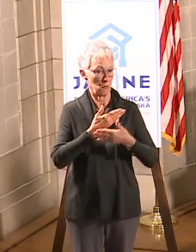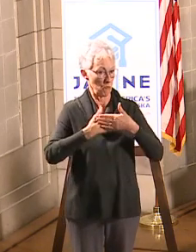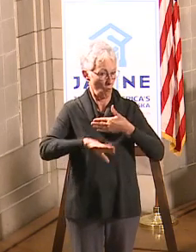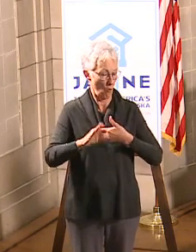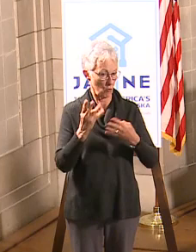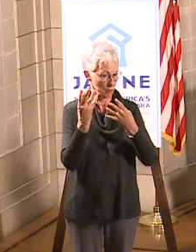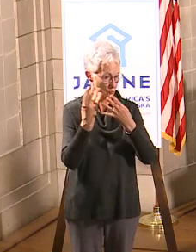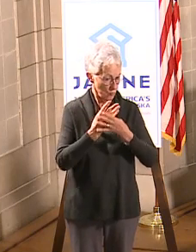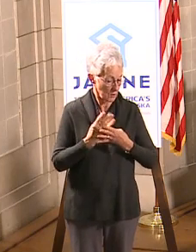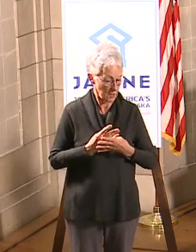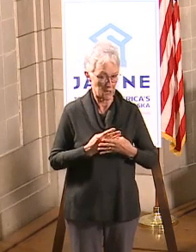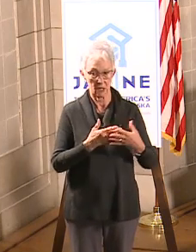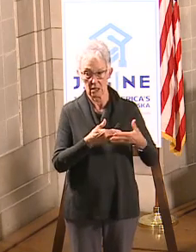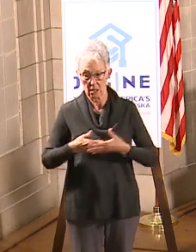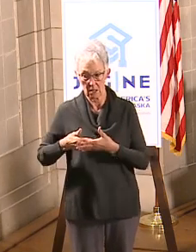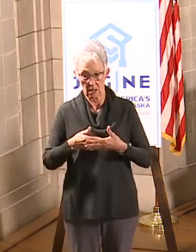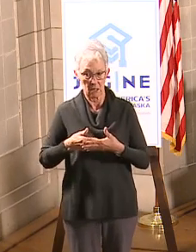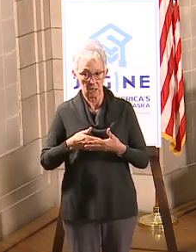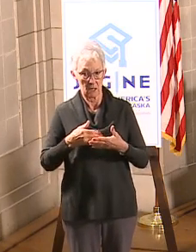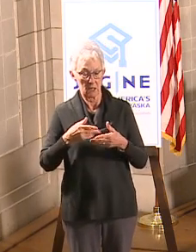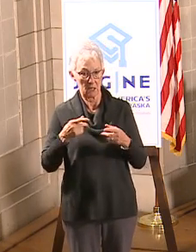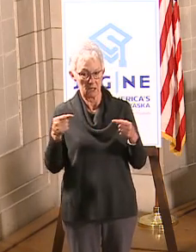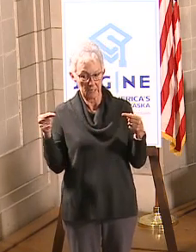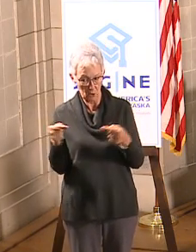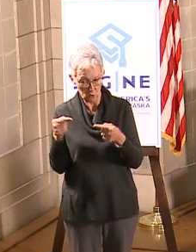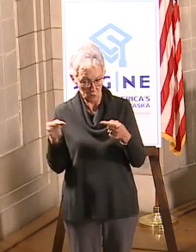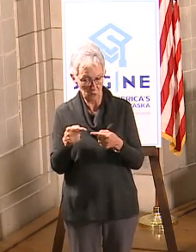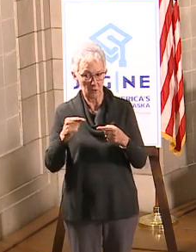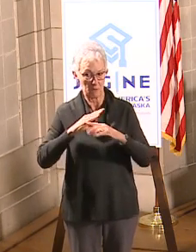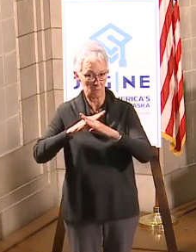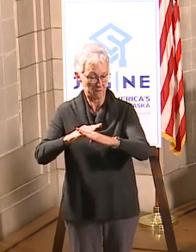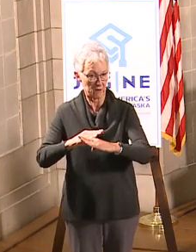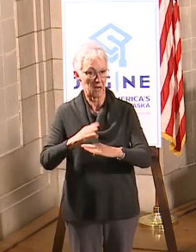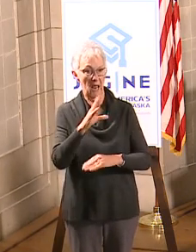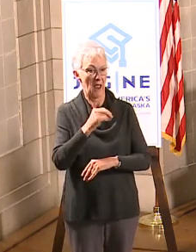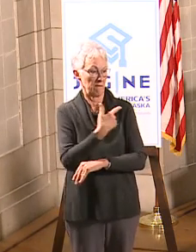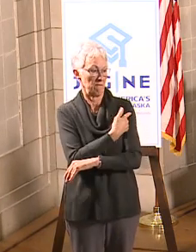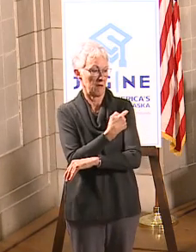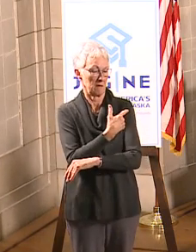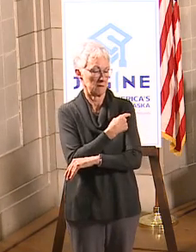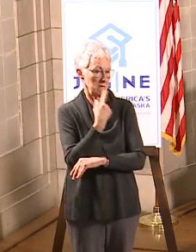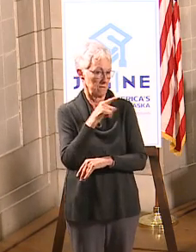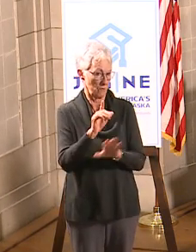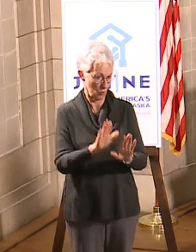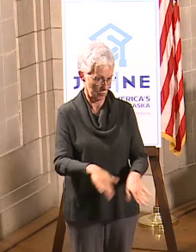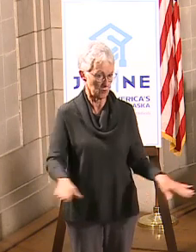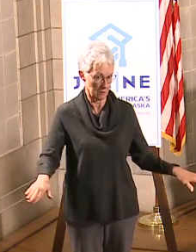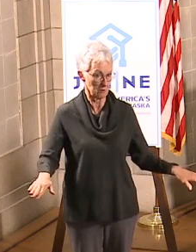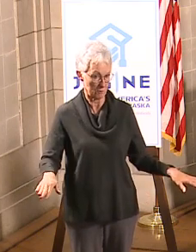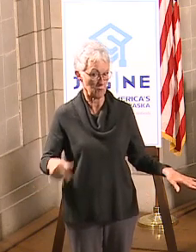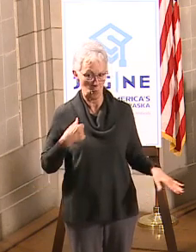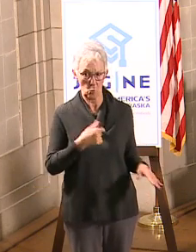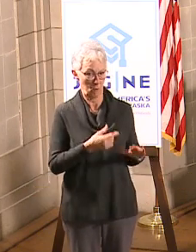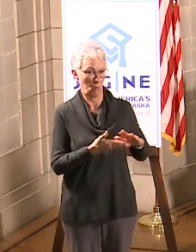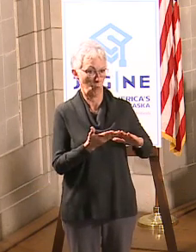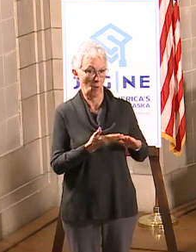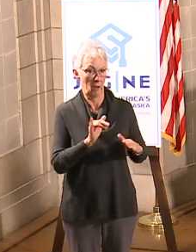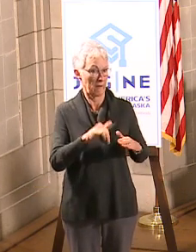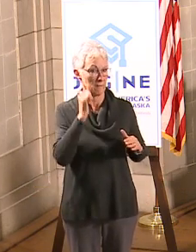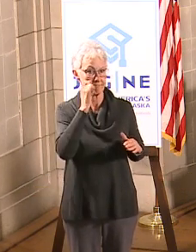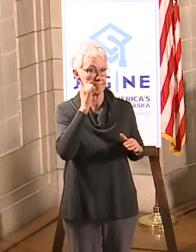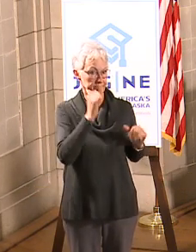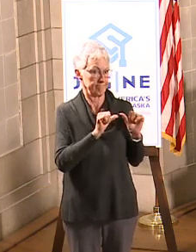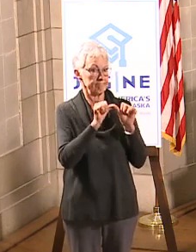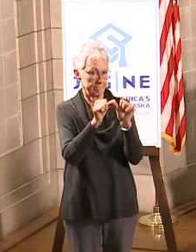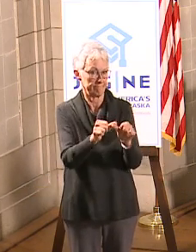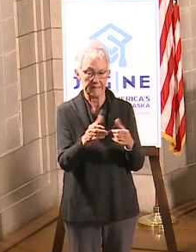Injury Prevention, and our Vaccine for Children's program being run on a daily basis. The